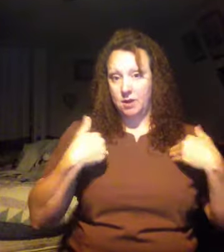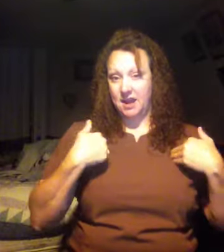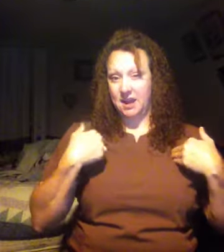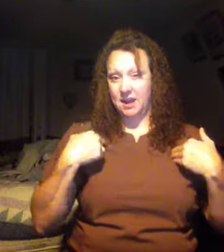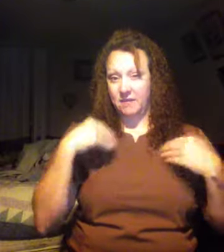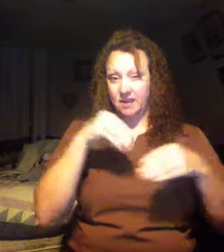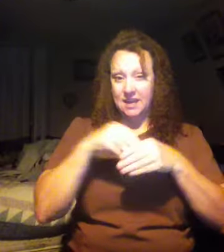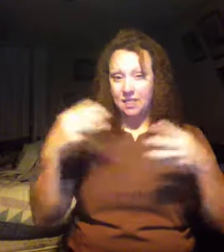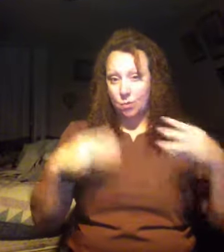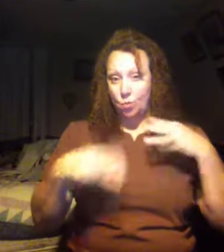Nick?